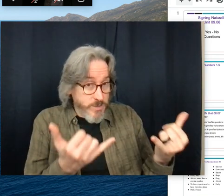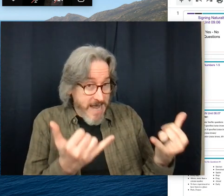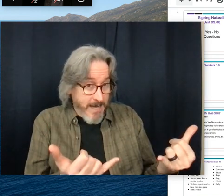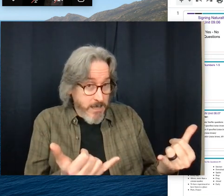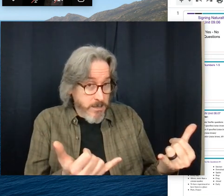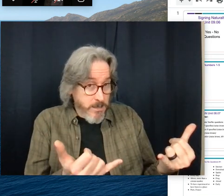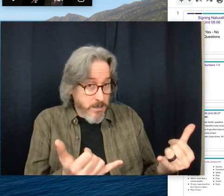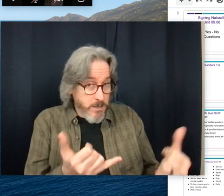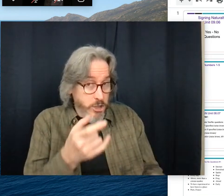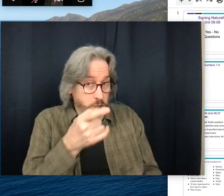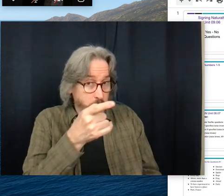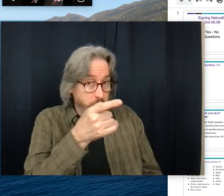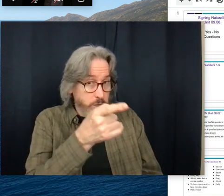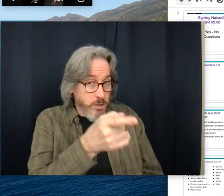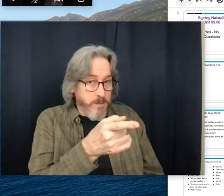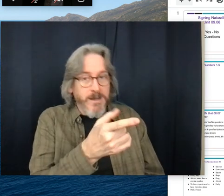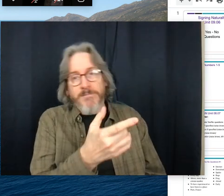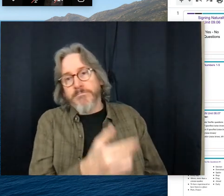today